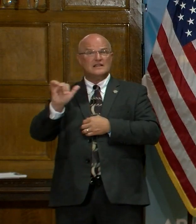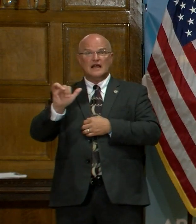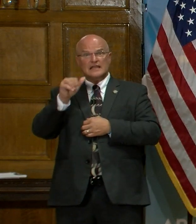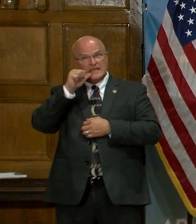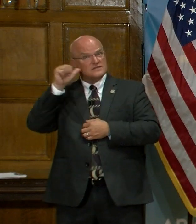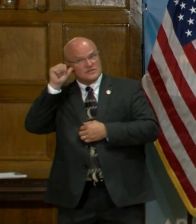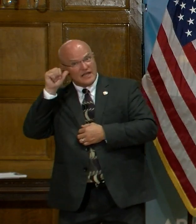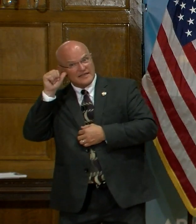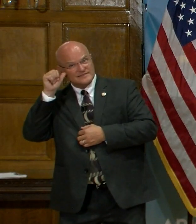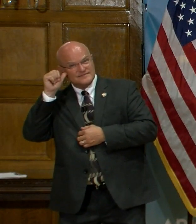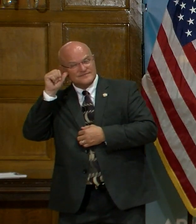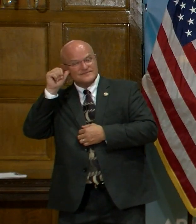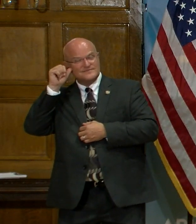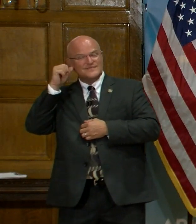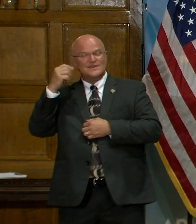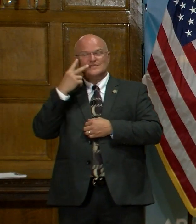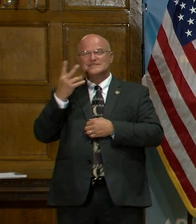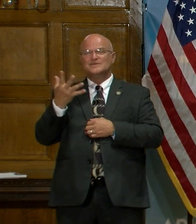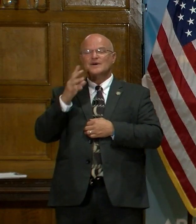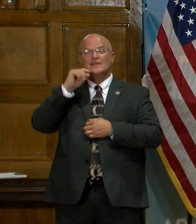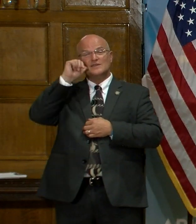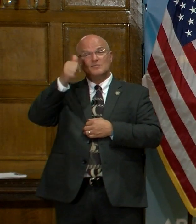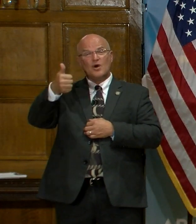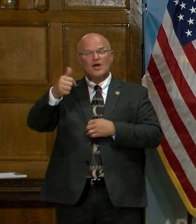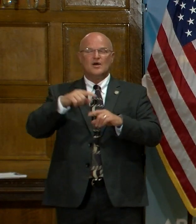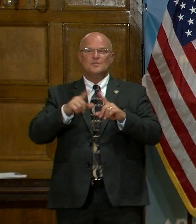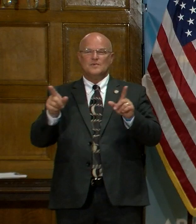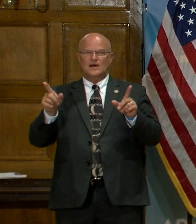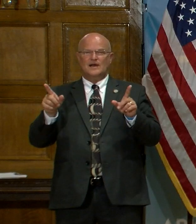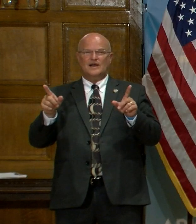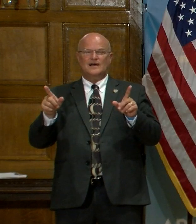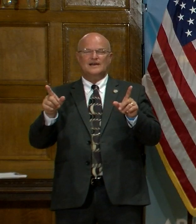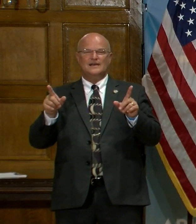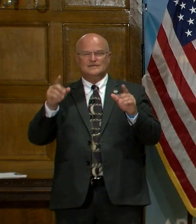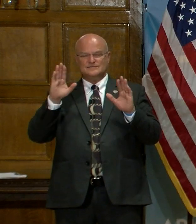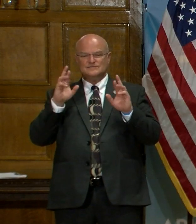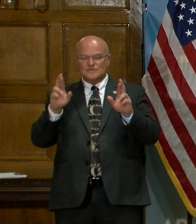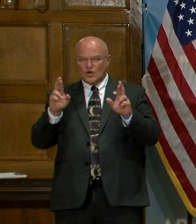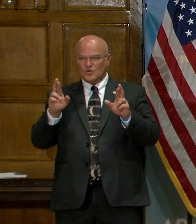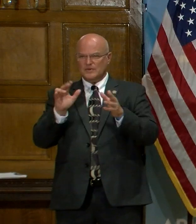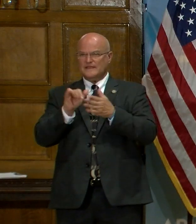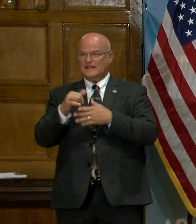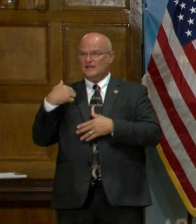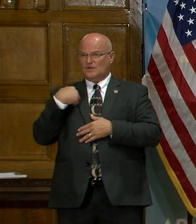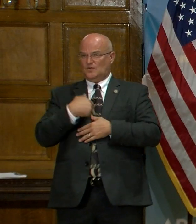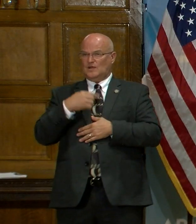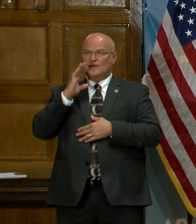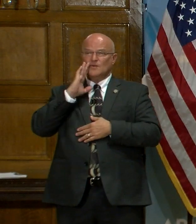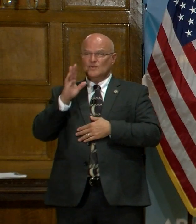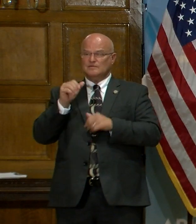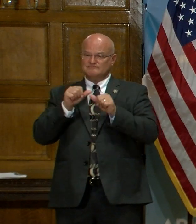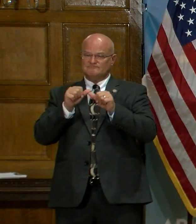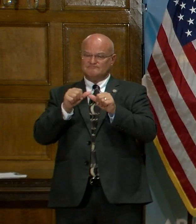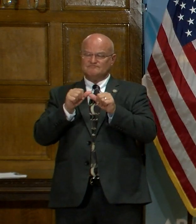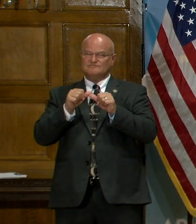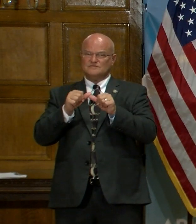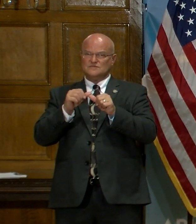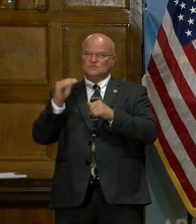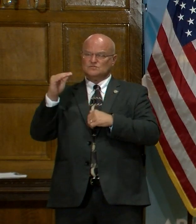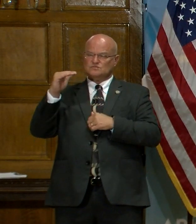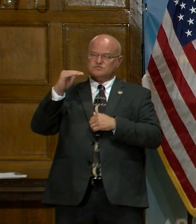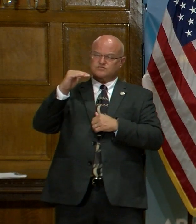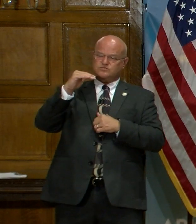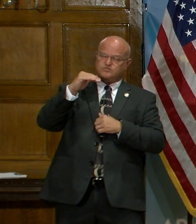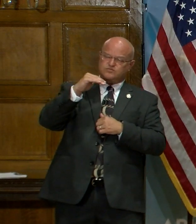were yesterday. We'll see what they are tomorrow, but we keep hoping that we're going to be able to continue to bend that